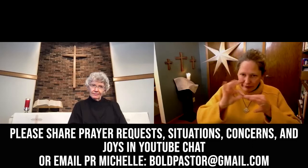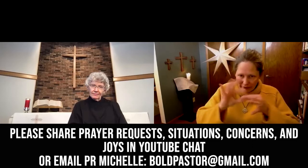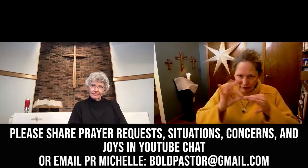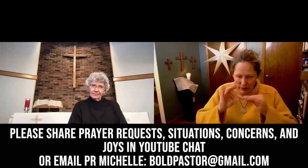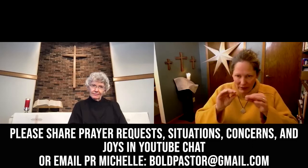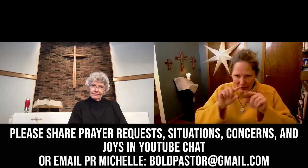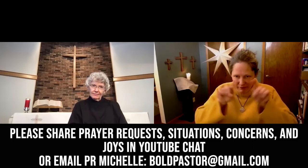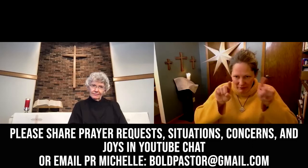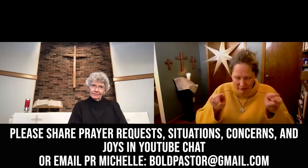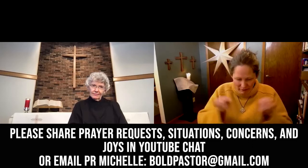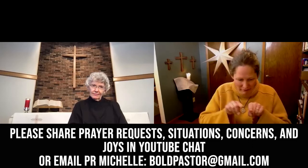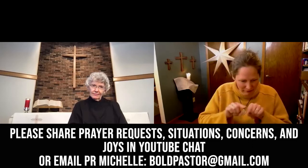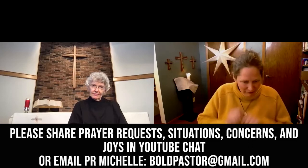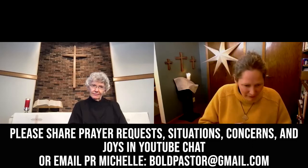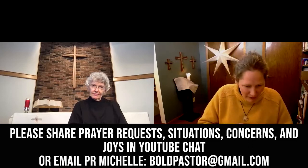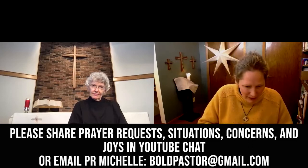box.